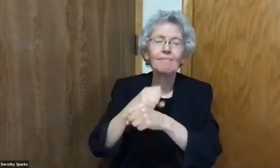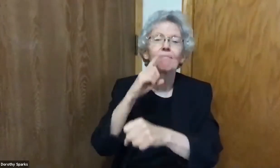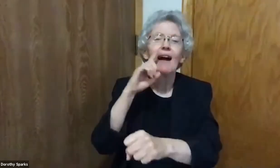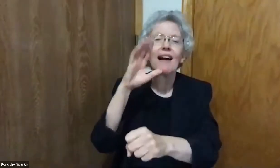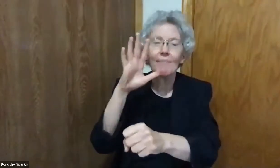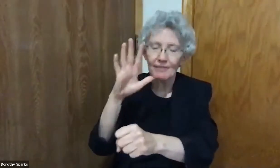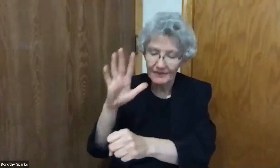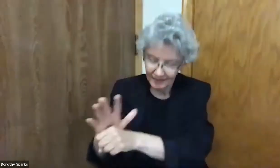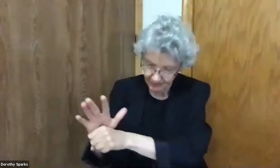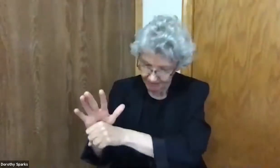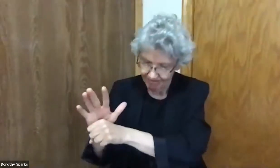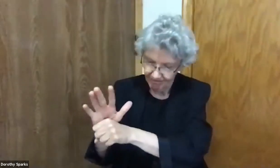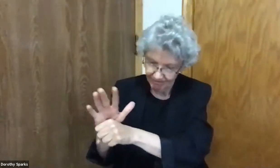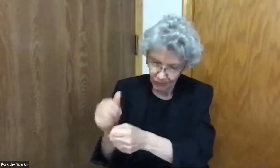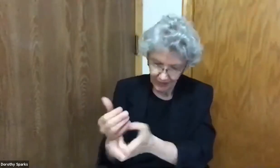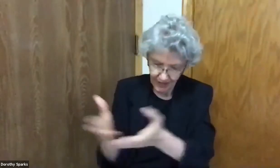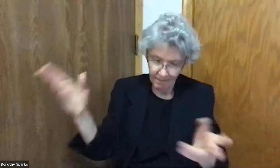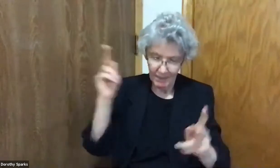Judah.